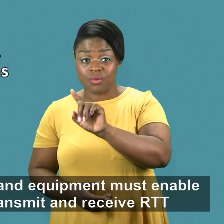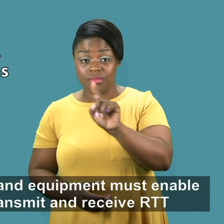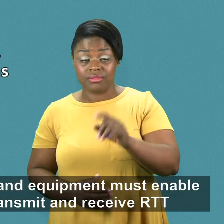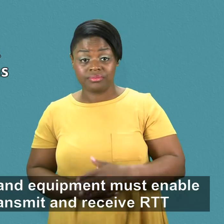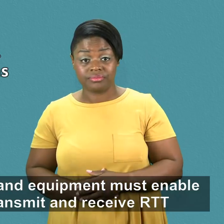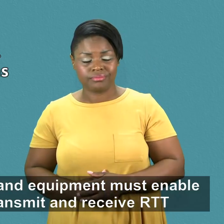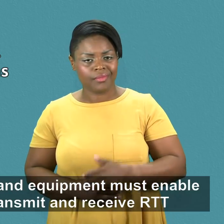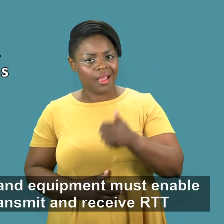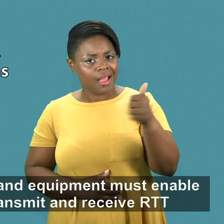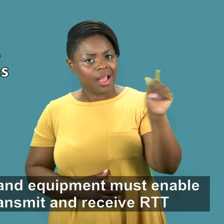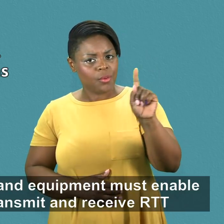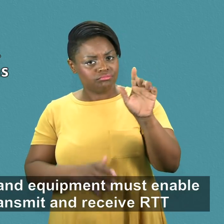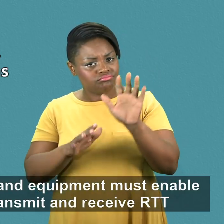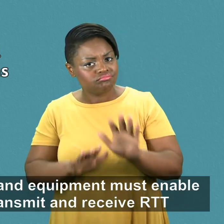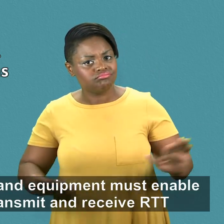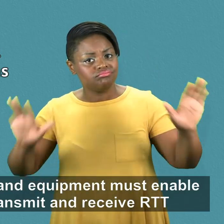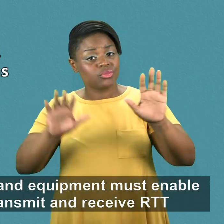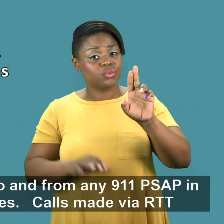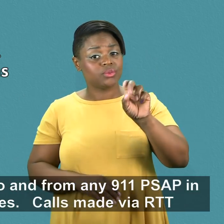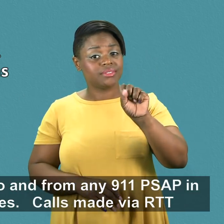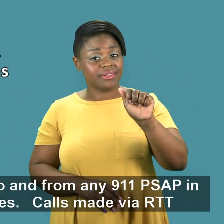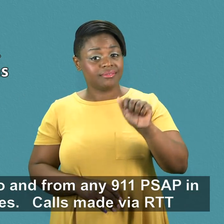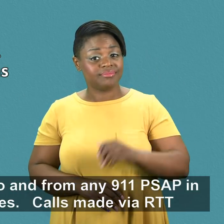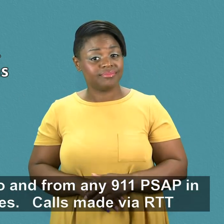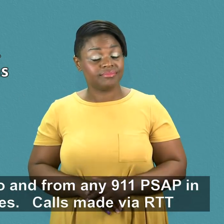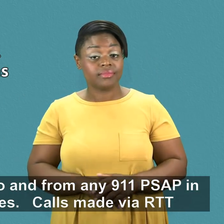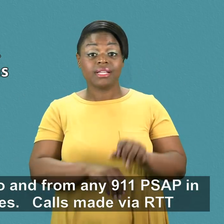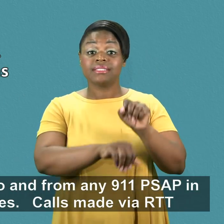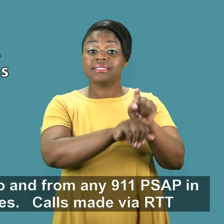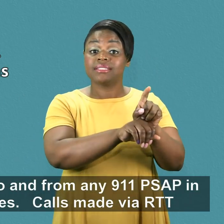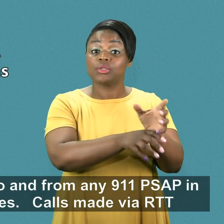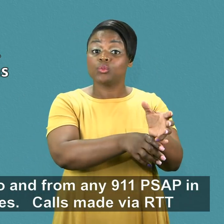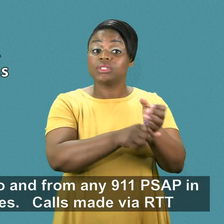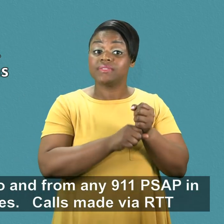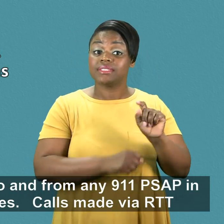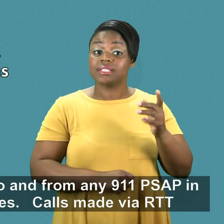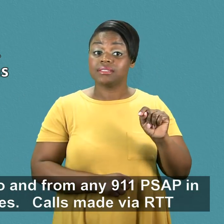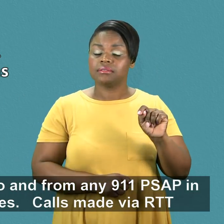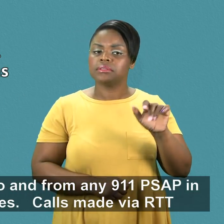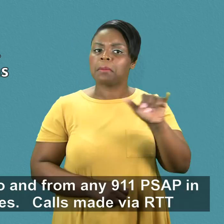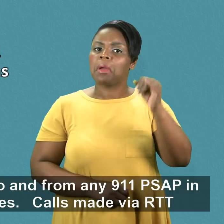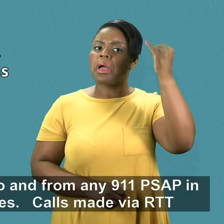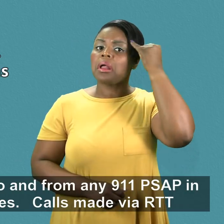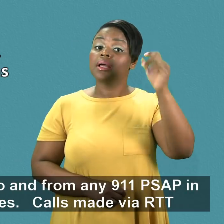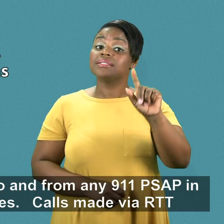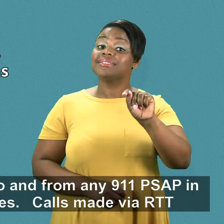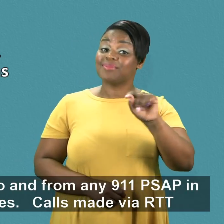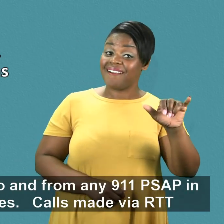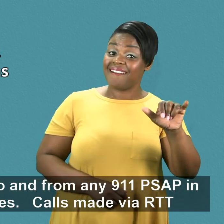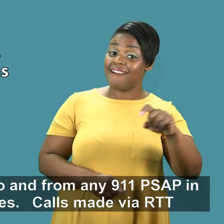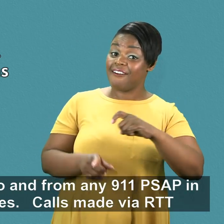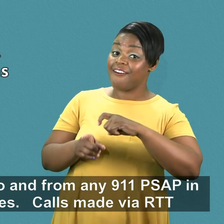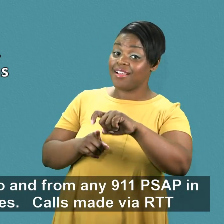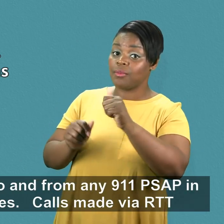transmit and receive RTT communications to and from any 911 PSAP in the United States.